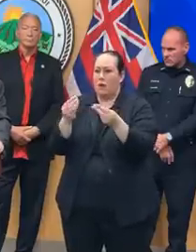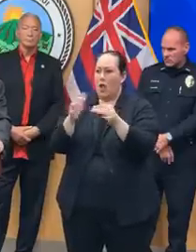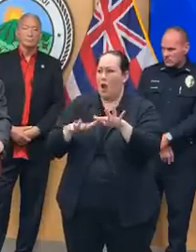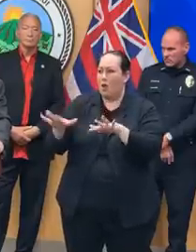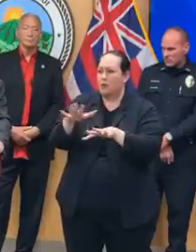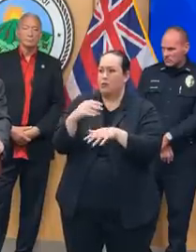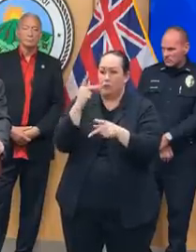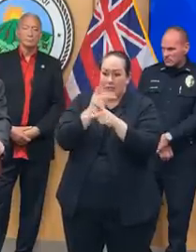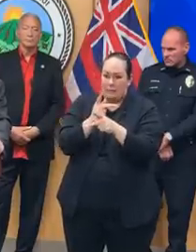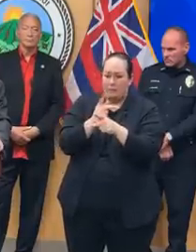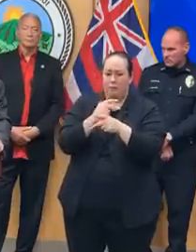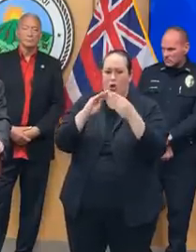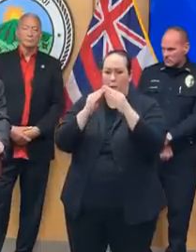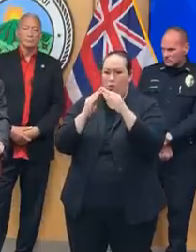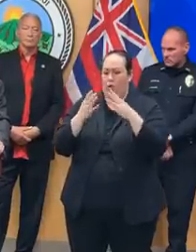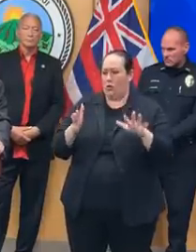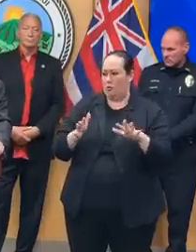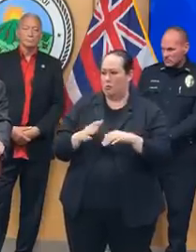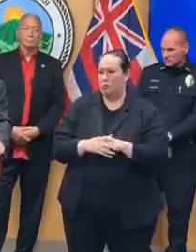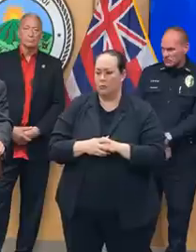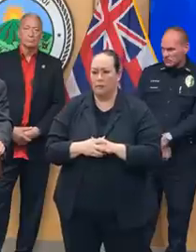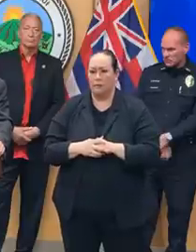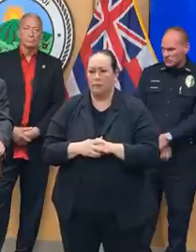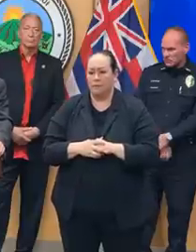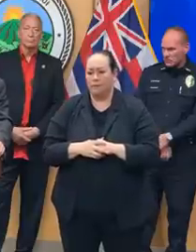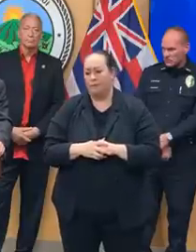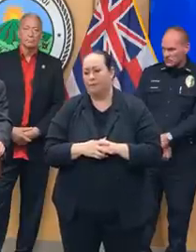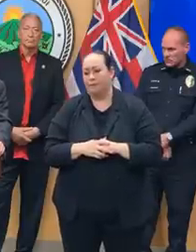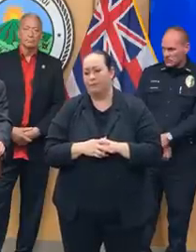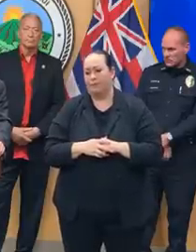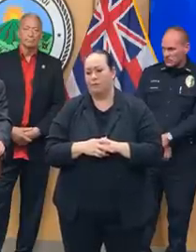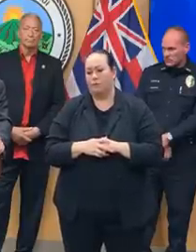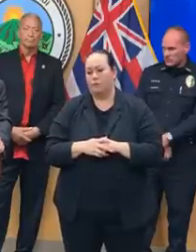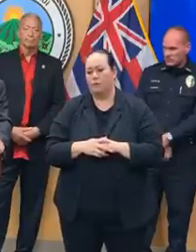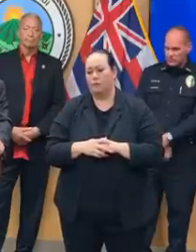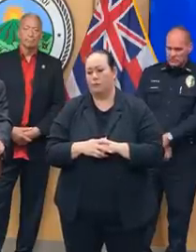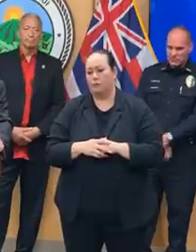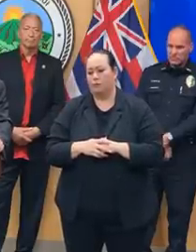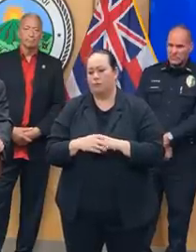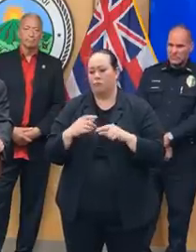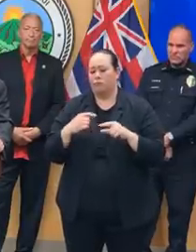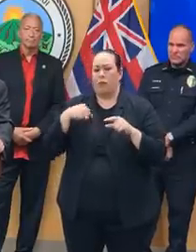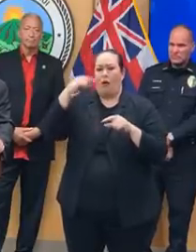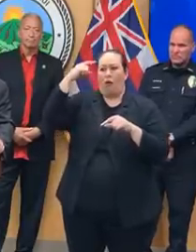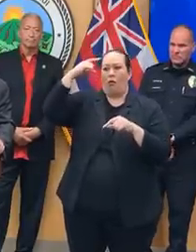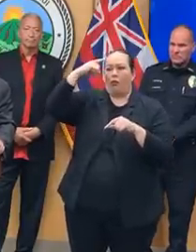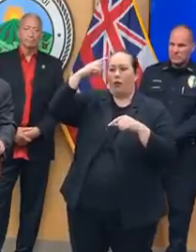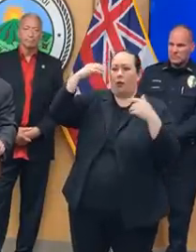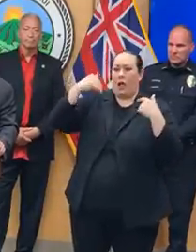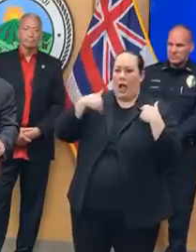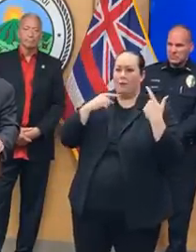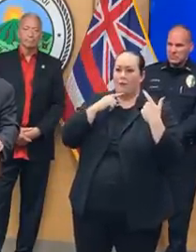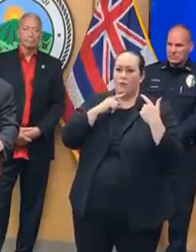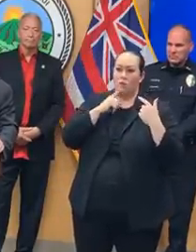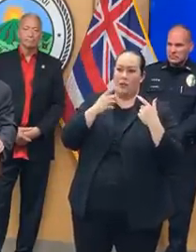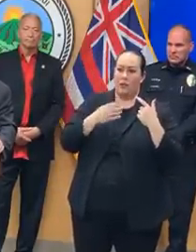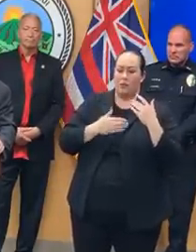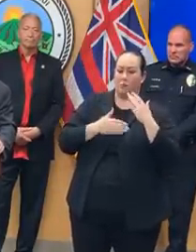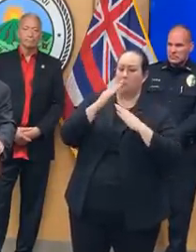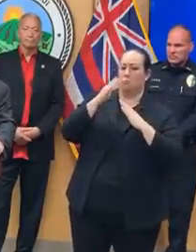as a community. And I do believe that there are both affluent people and regular working people